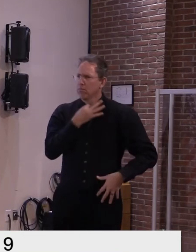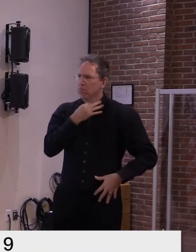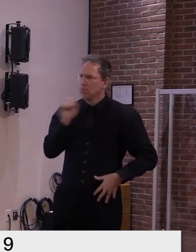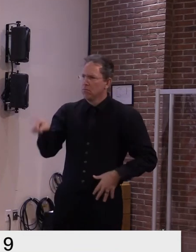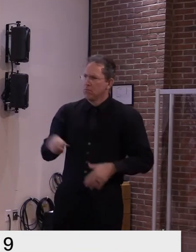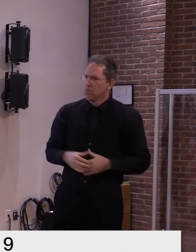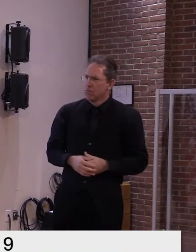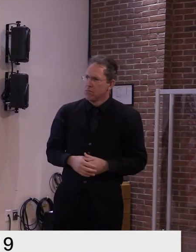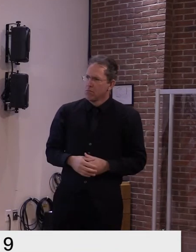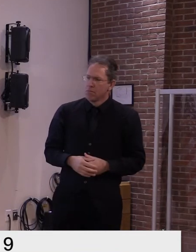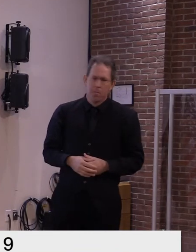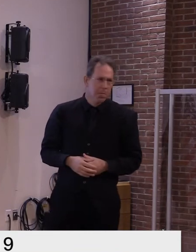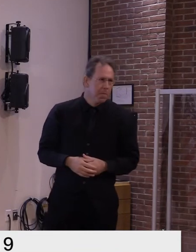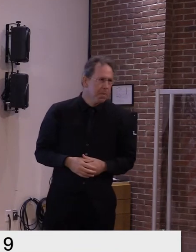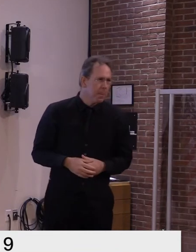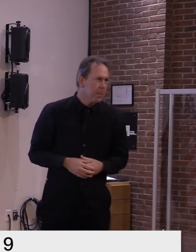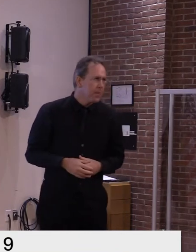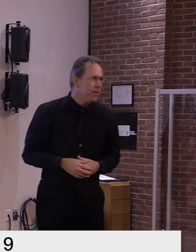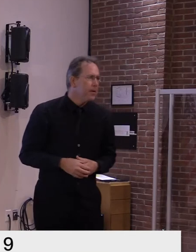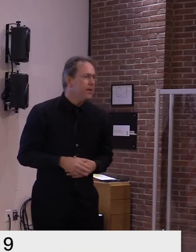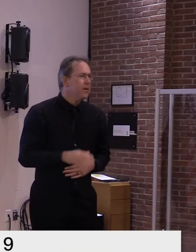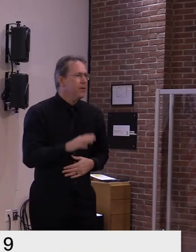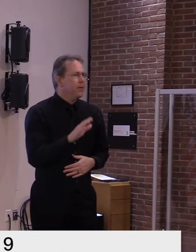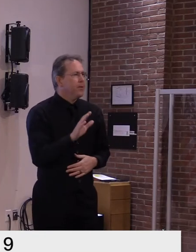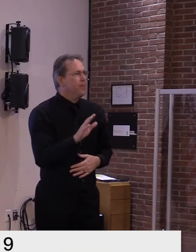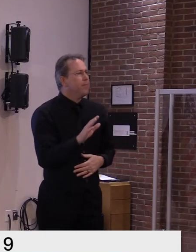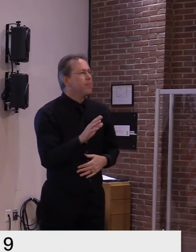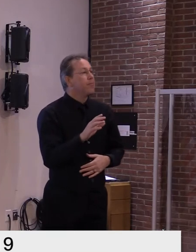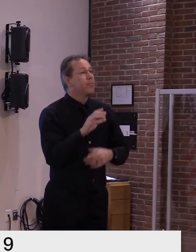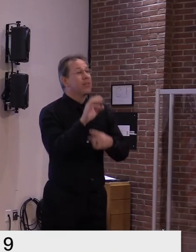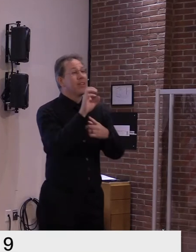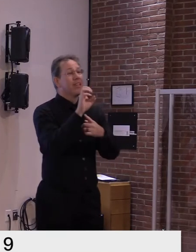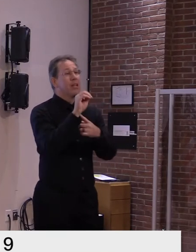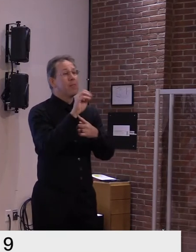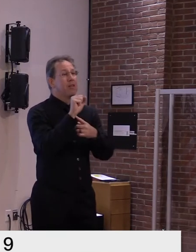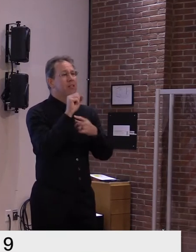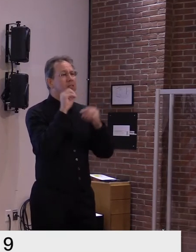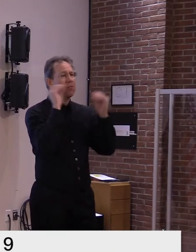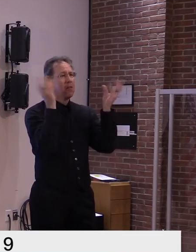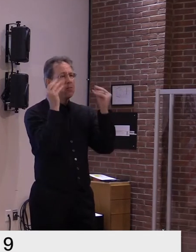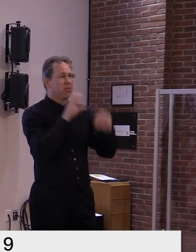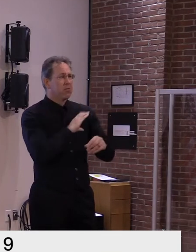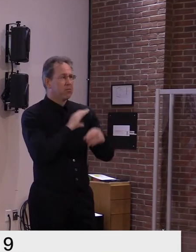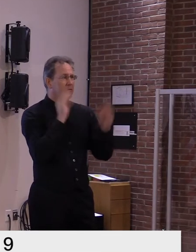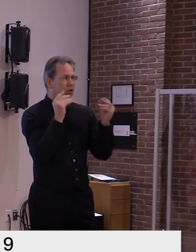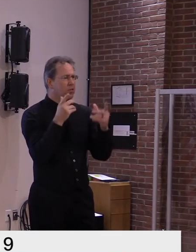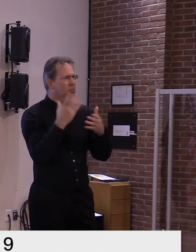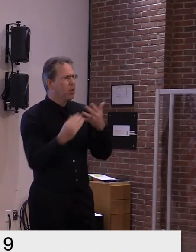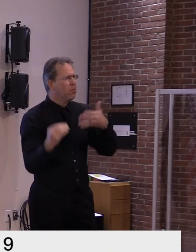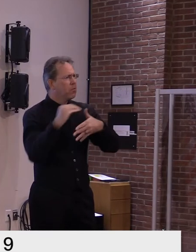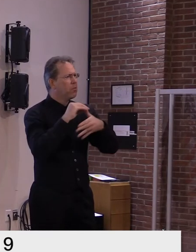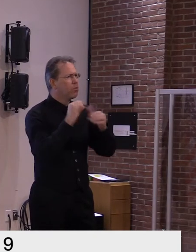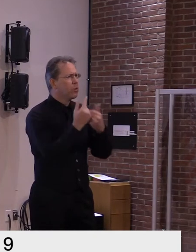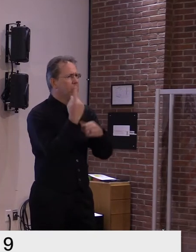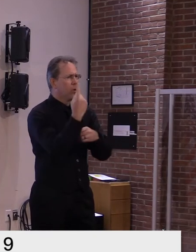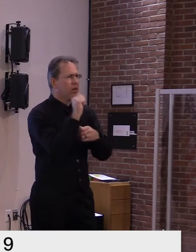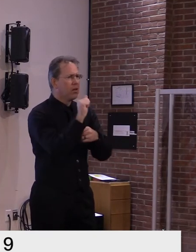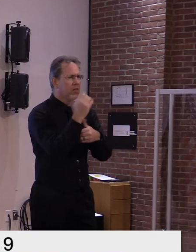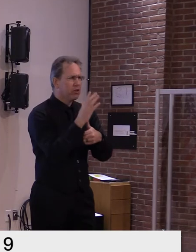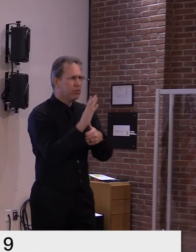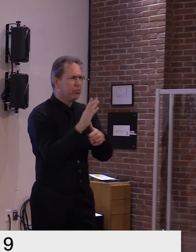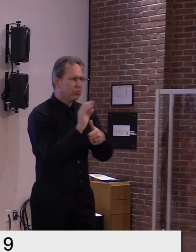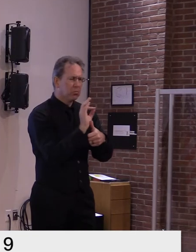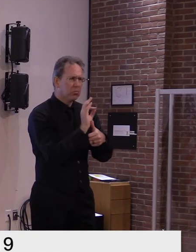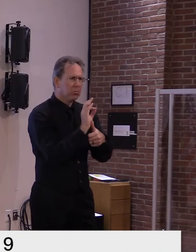age-based system? The EMS category was always in 1A. What we have done is basically